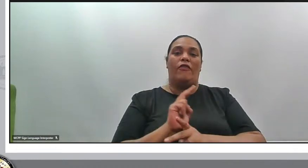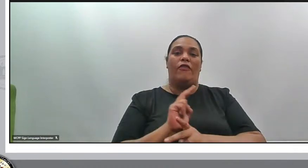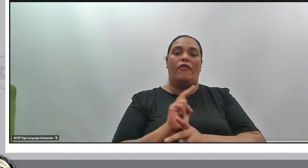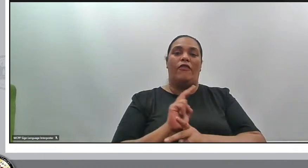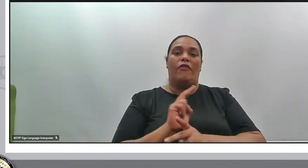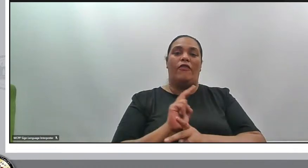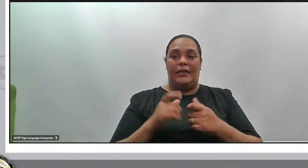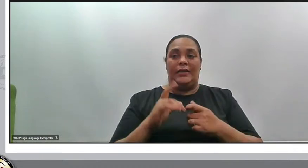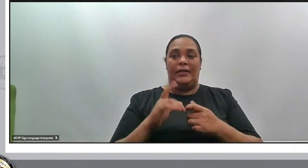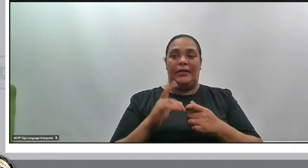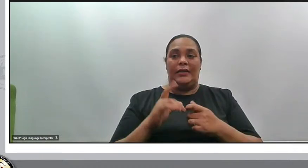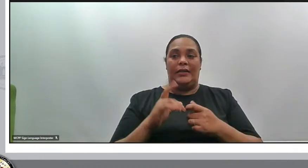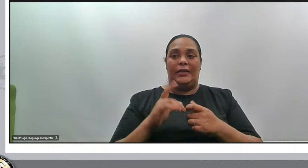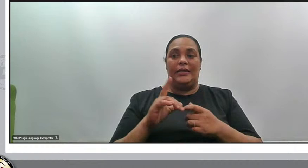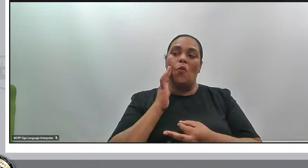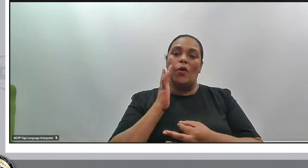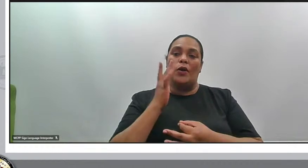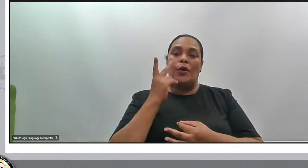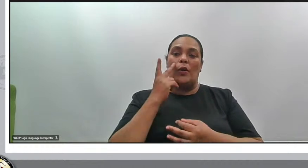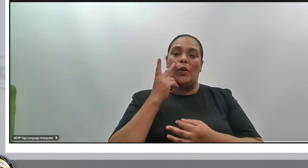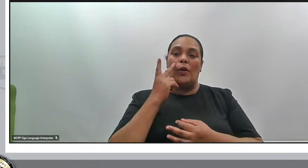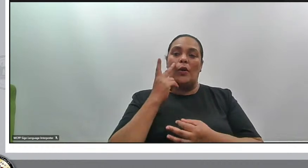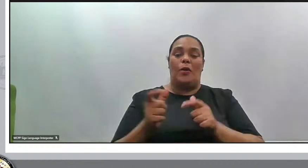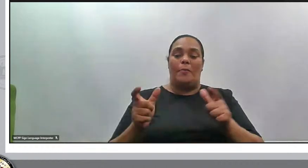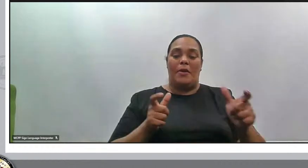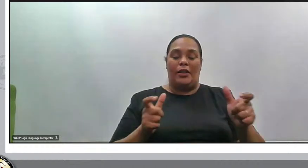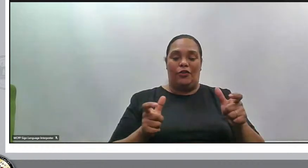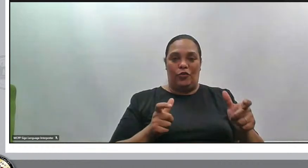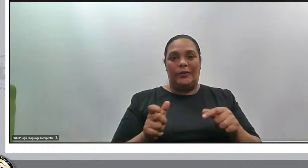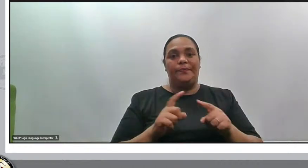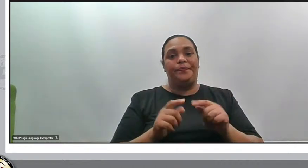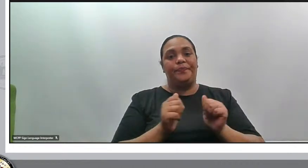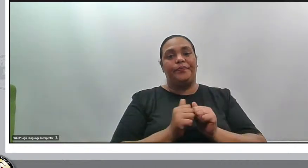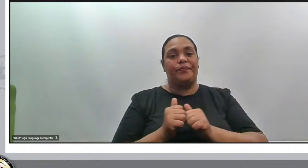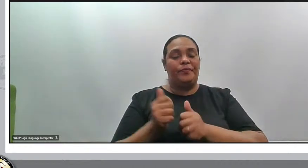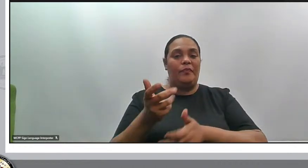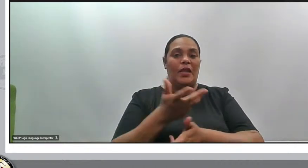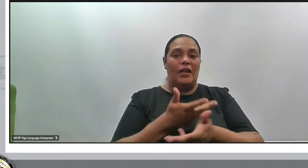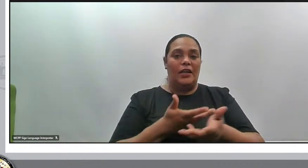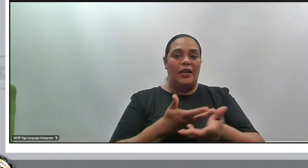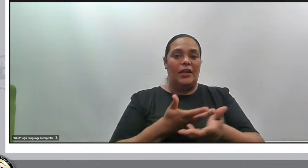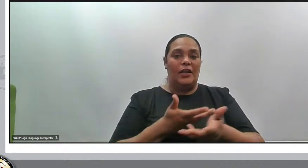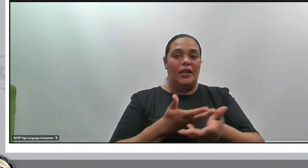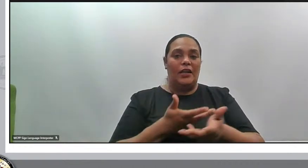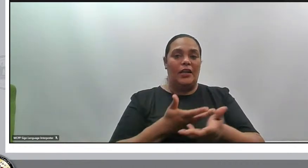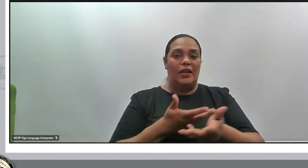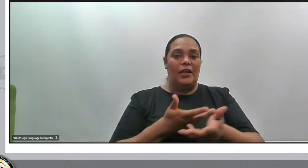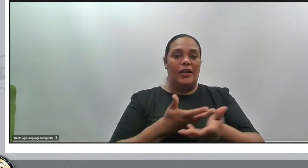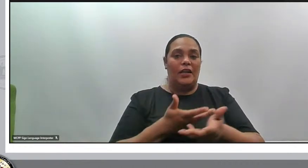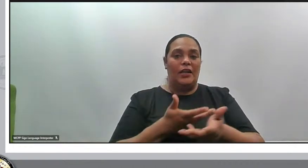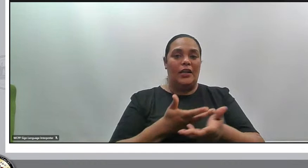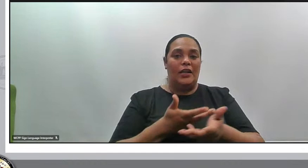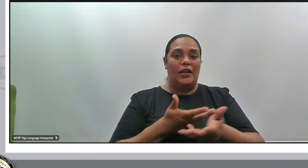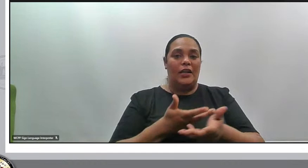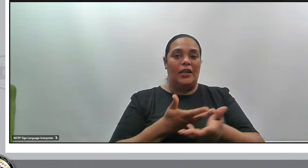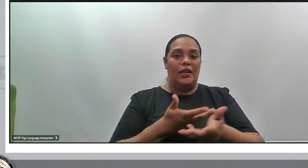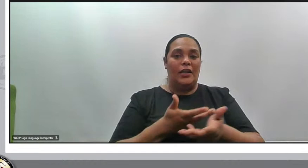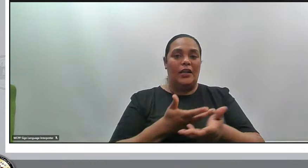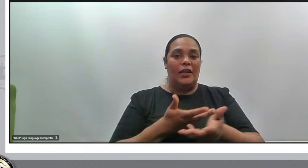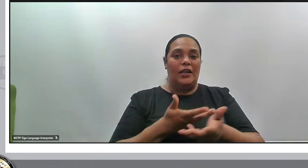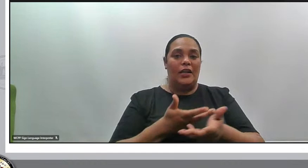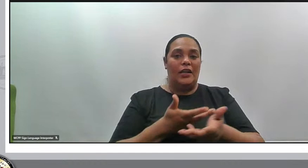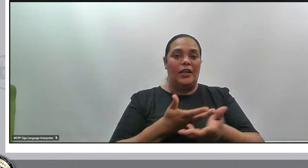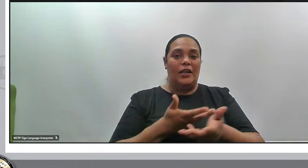particularly when we look at stakeholder management and stakeholder engagement. public hearings, as well as when we do